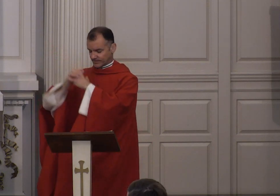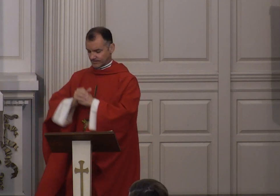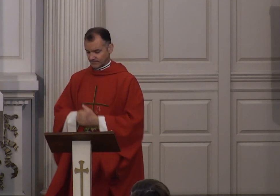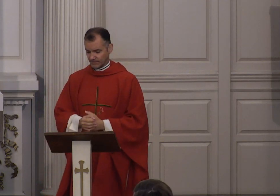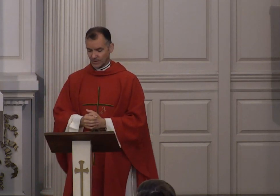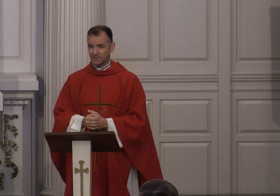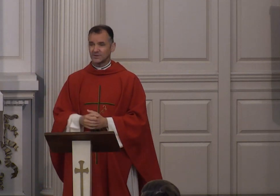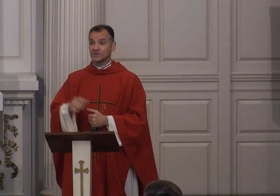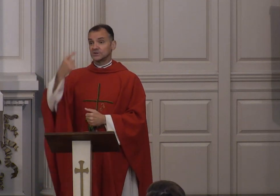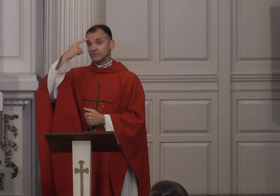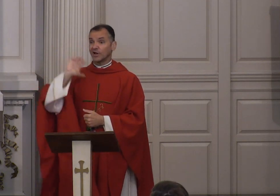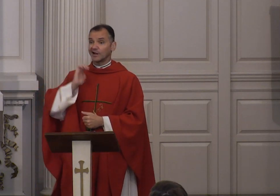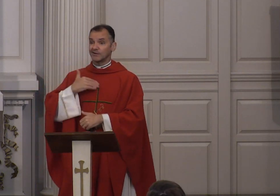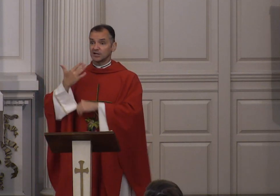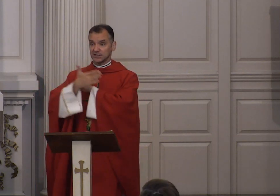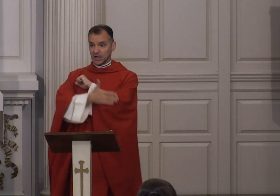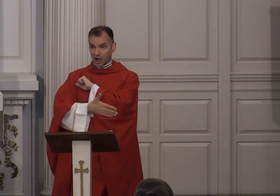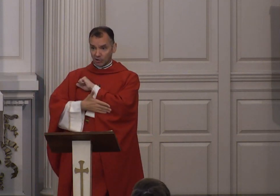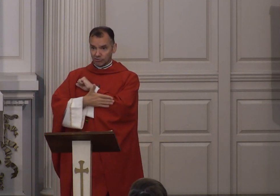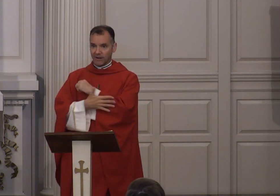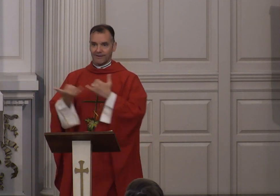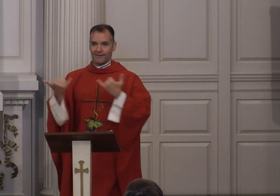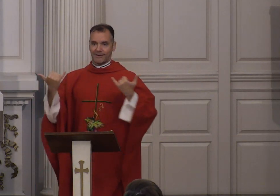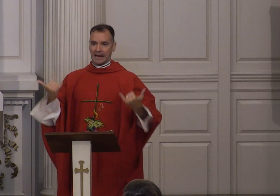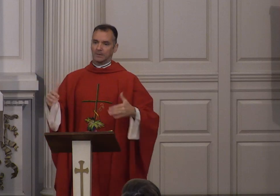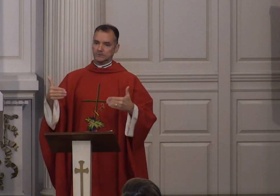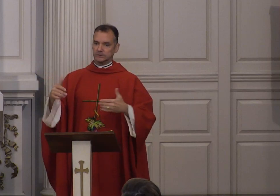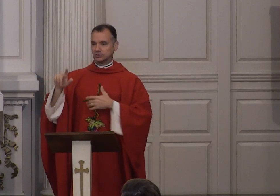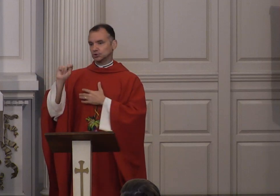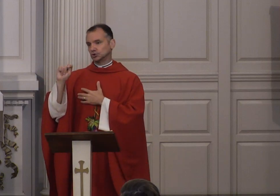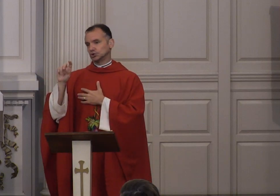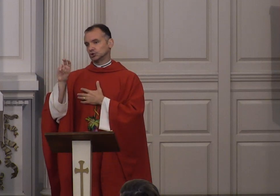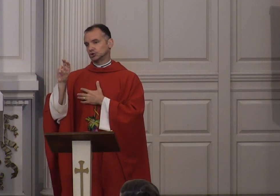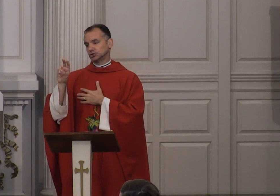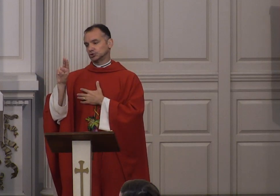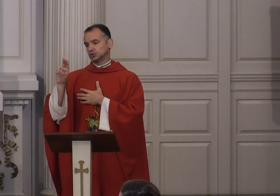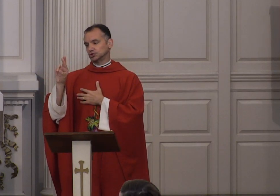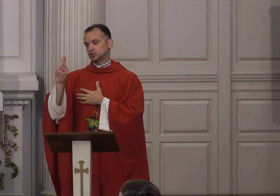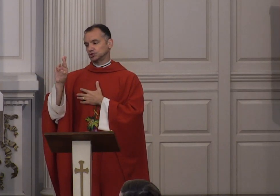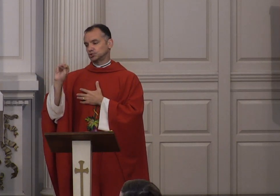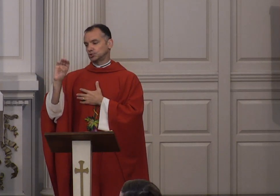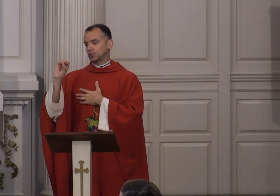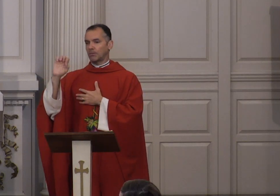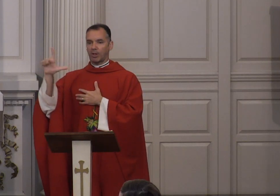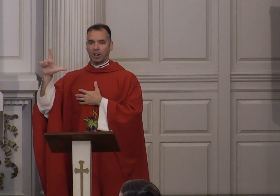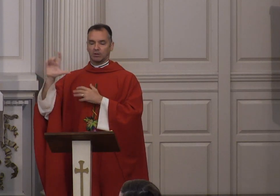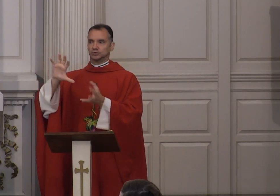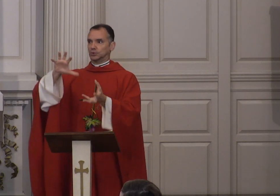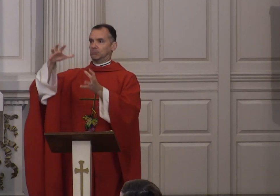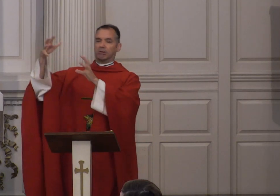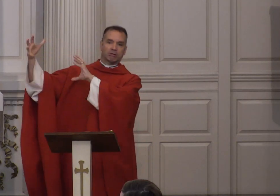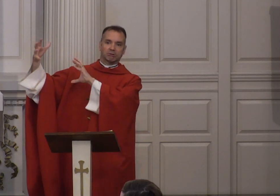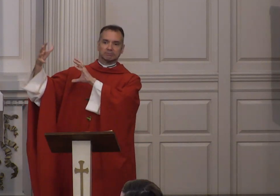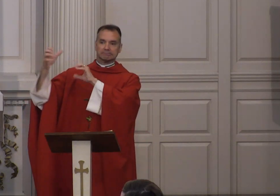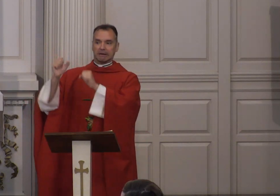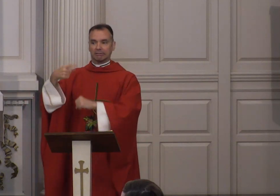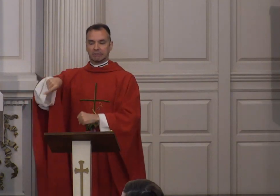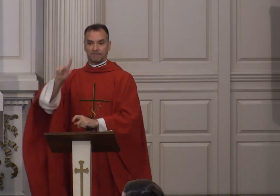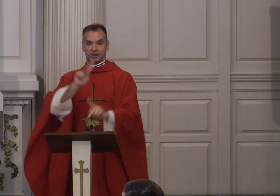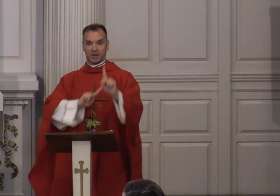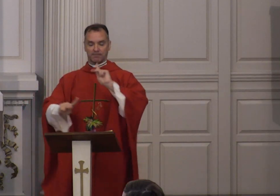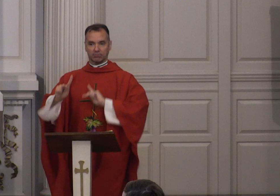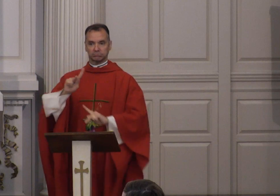Lord, hear our prayer. For our country in this time